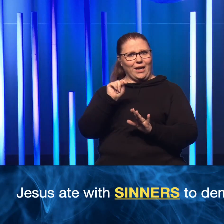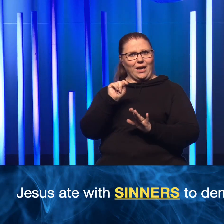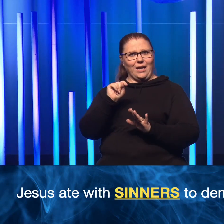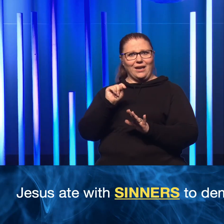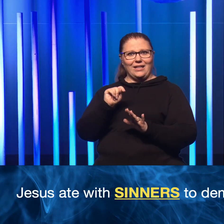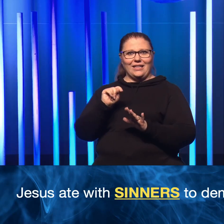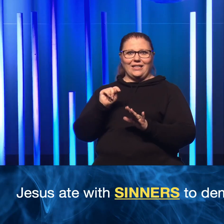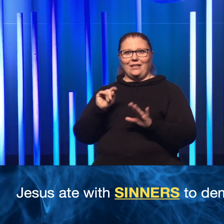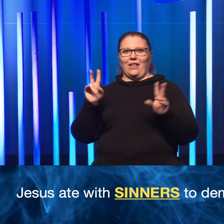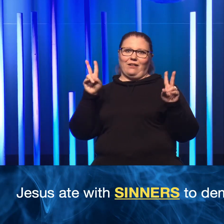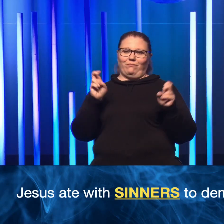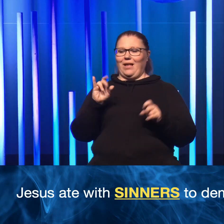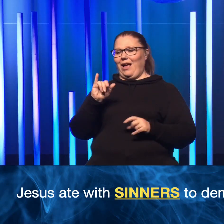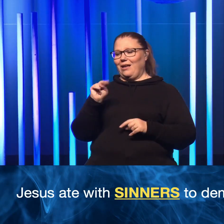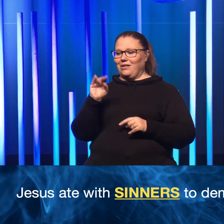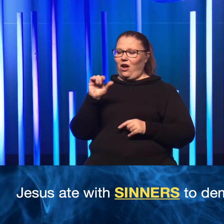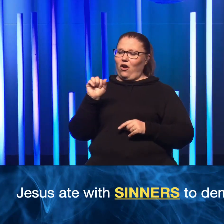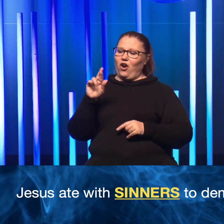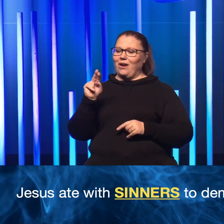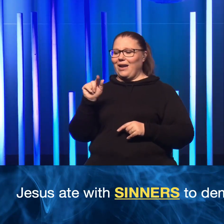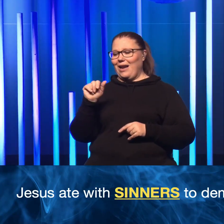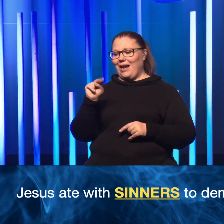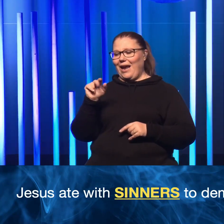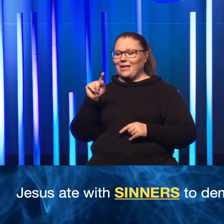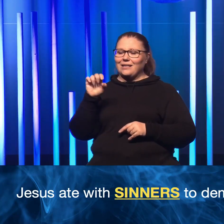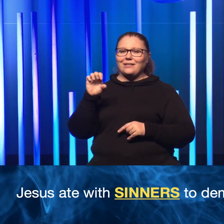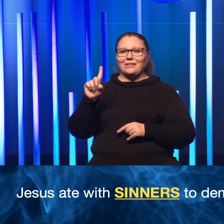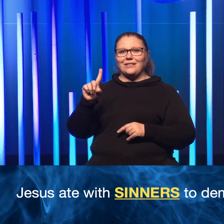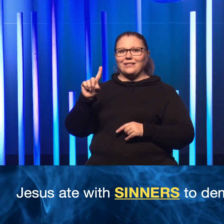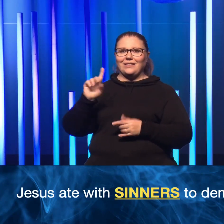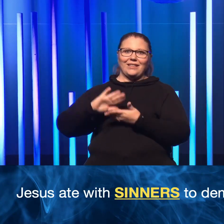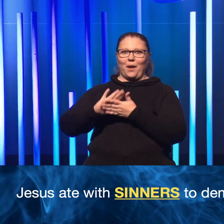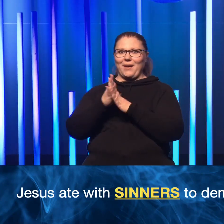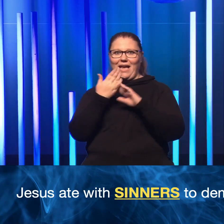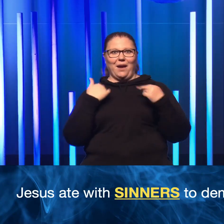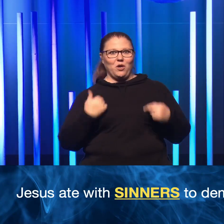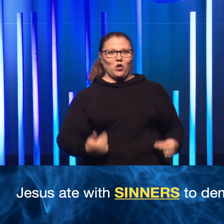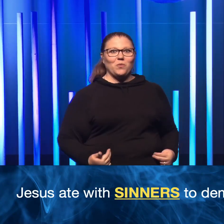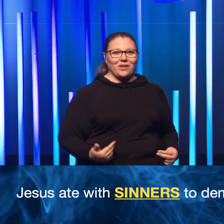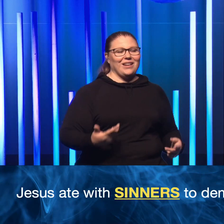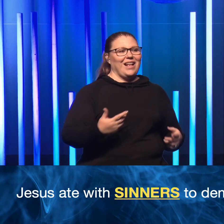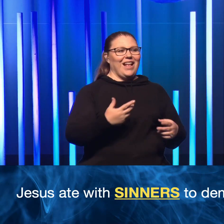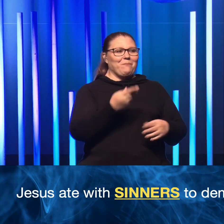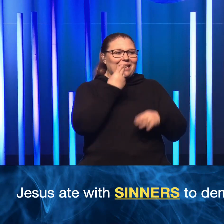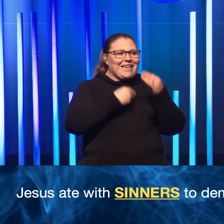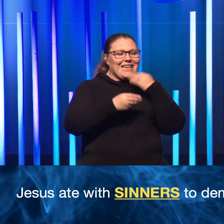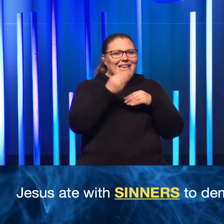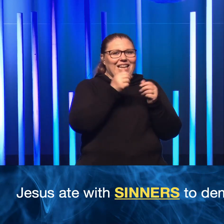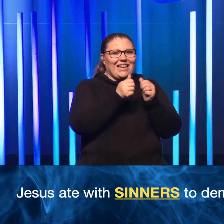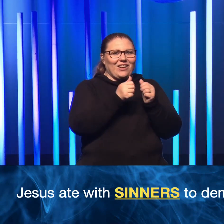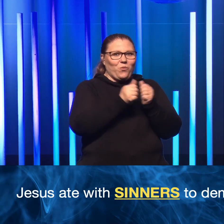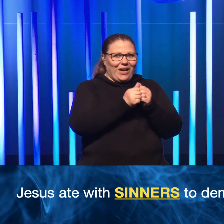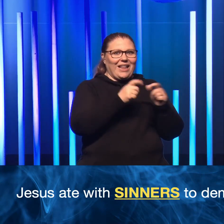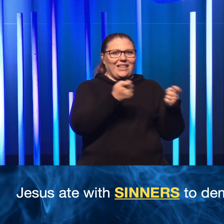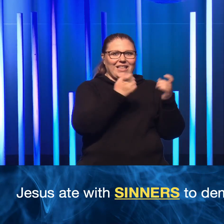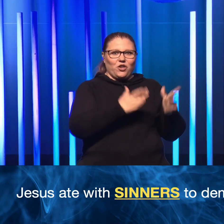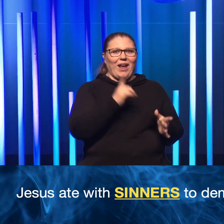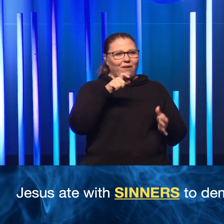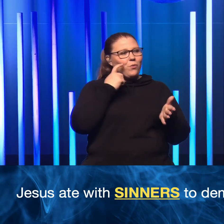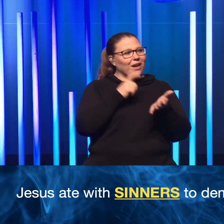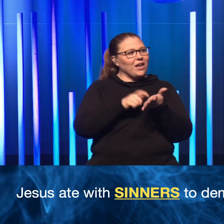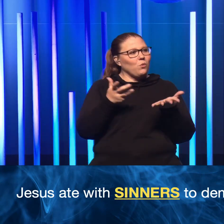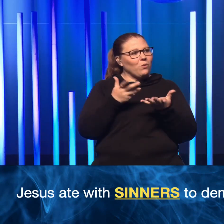it, if I can use a theological word, by eating with sinners. And when we hear that word sinners, we have to recognize what we're talking